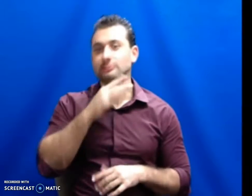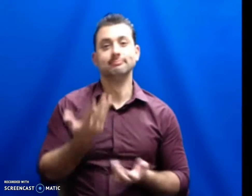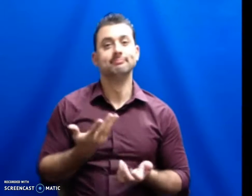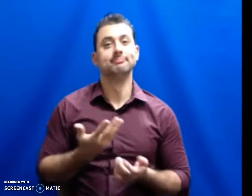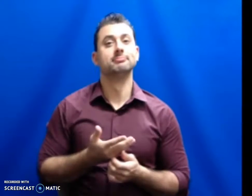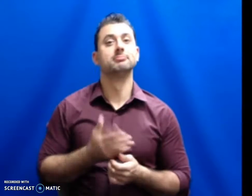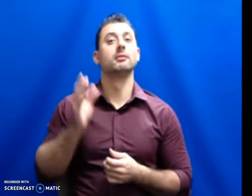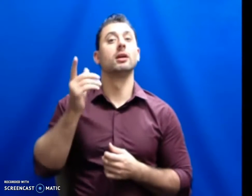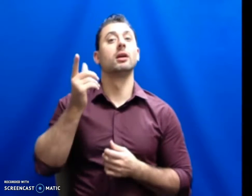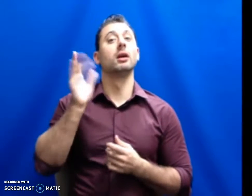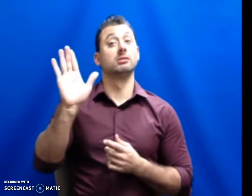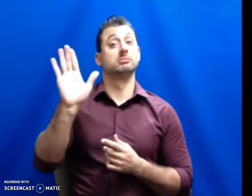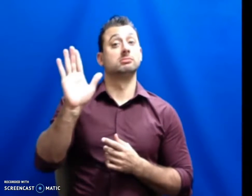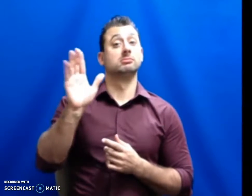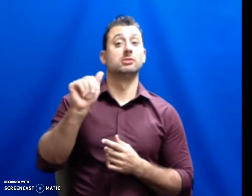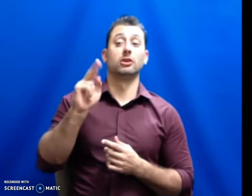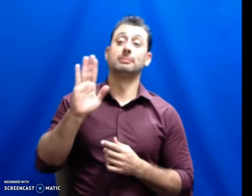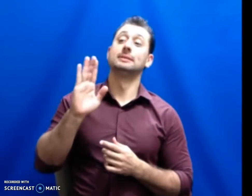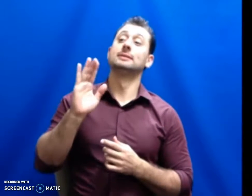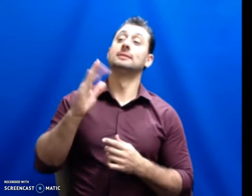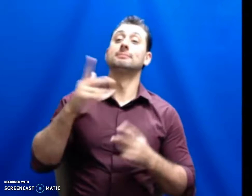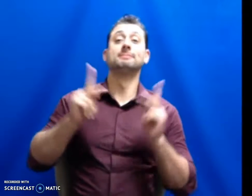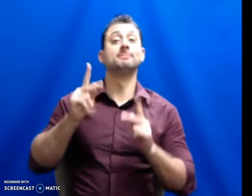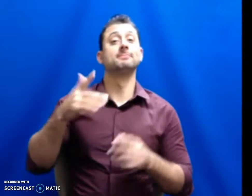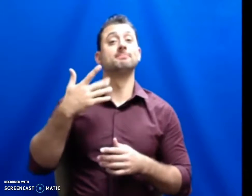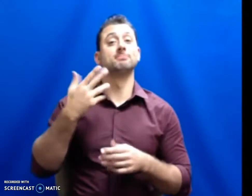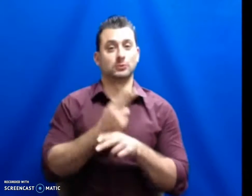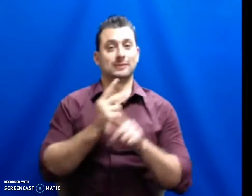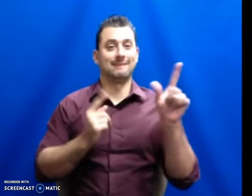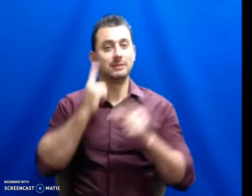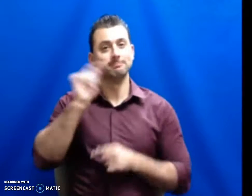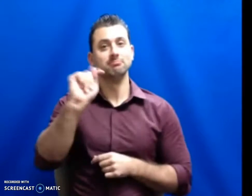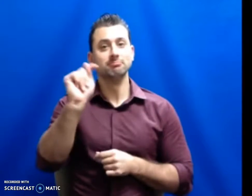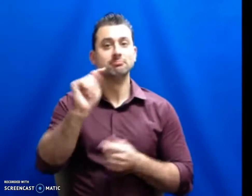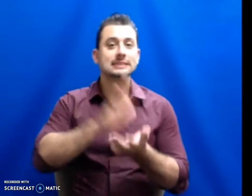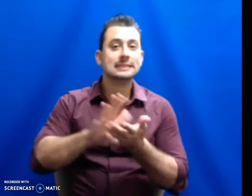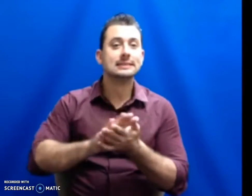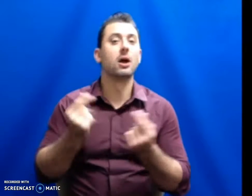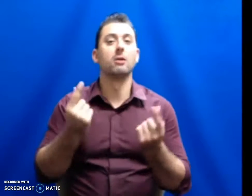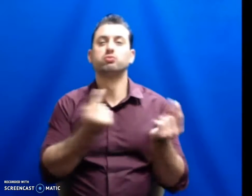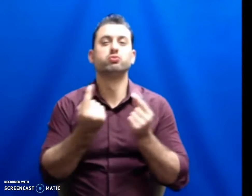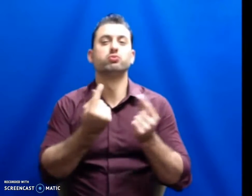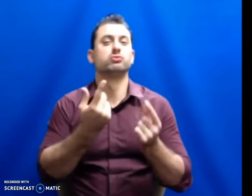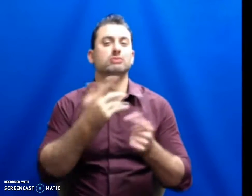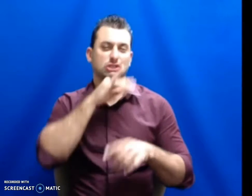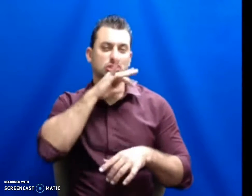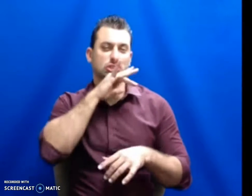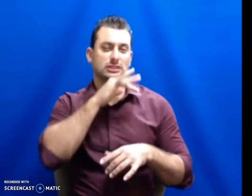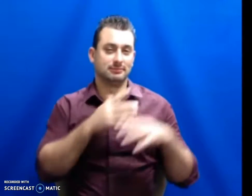whatever, but your left hand is considered dirty. So in the Arabic culture, people really tend to use their left hand for going